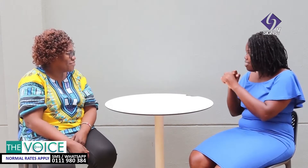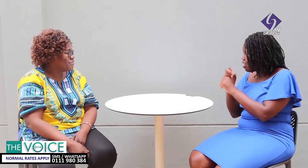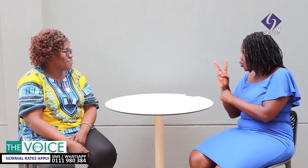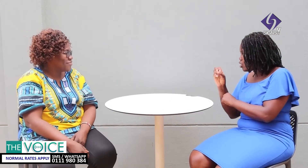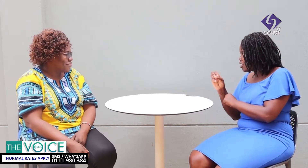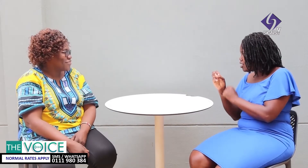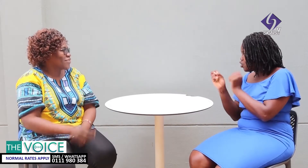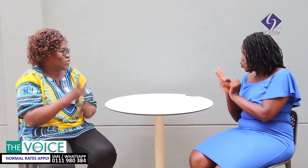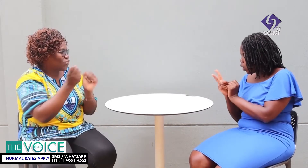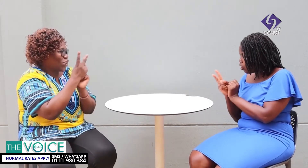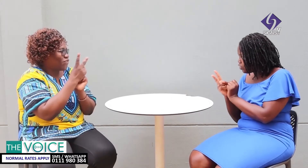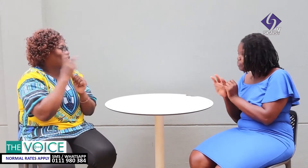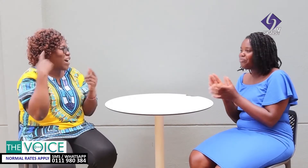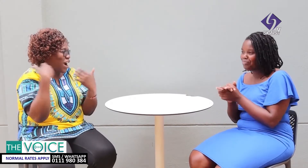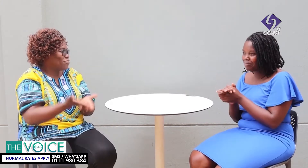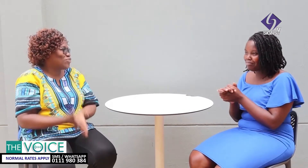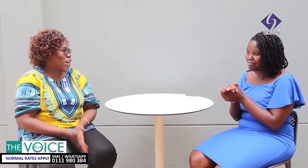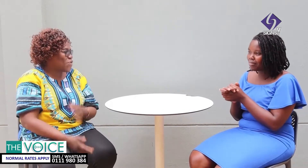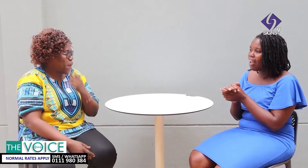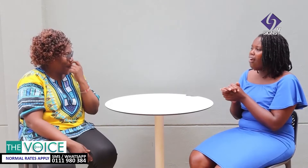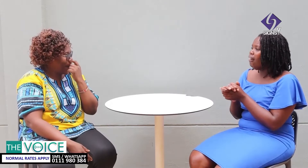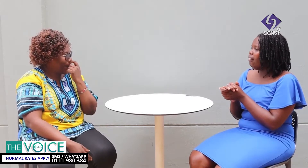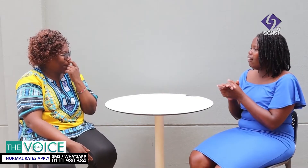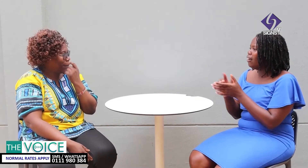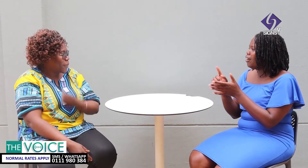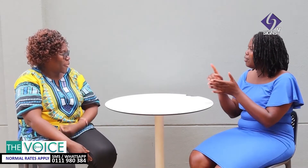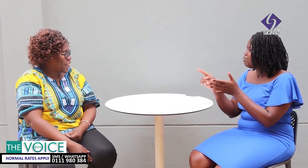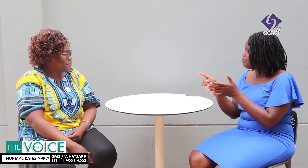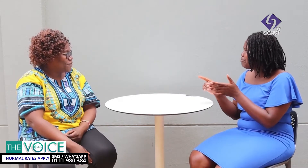So do you teach sign language? Yes, that's what I do. That's what I do right